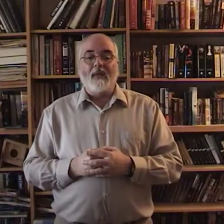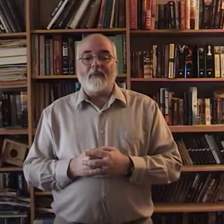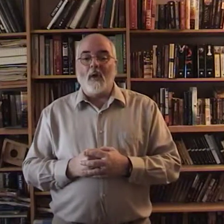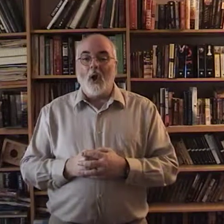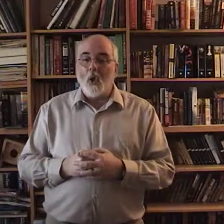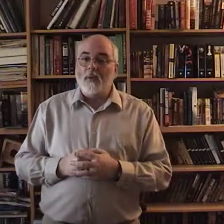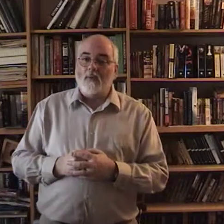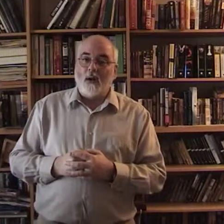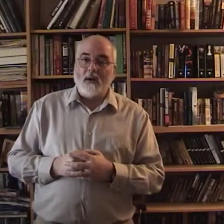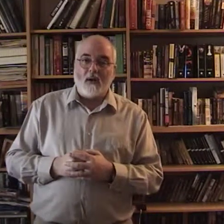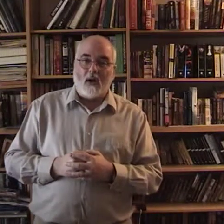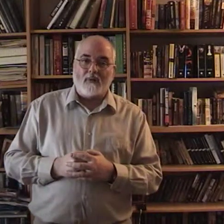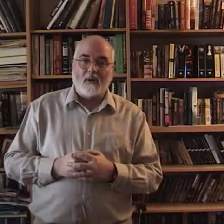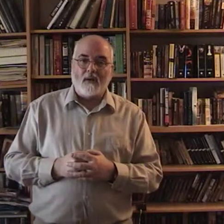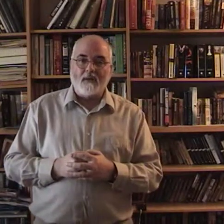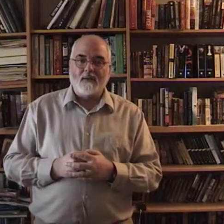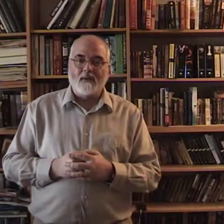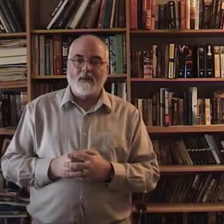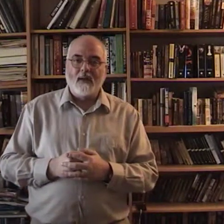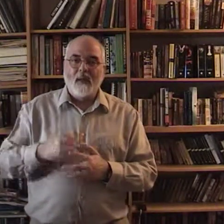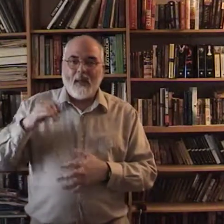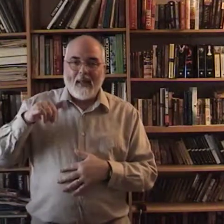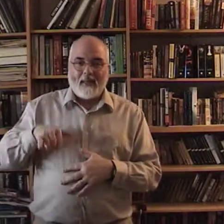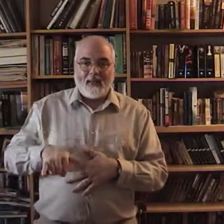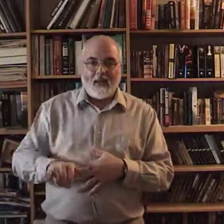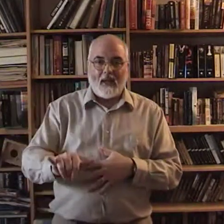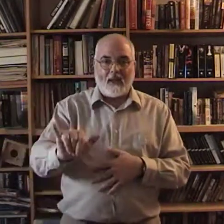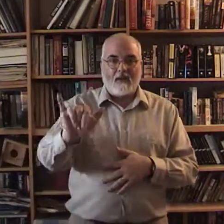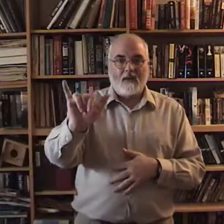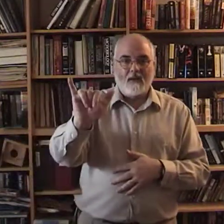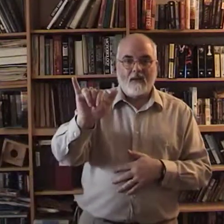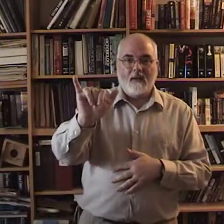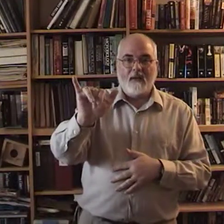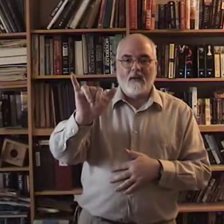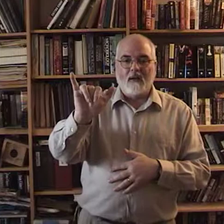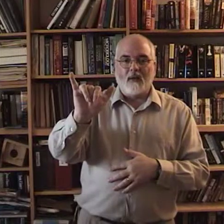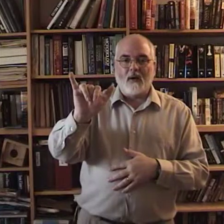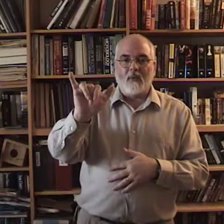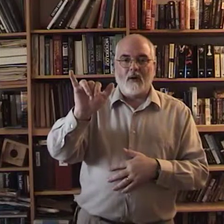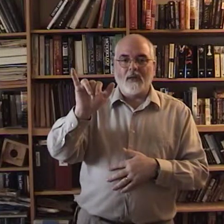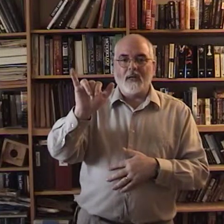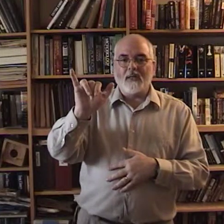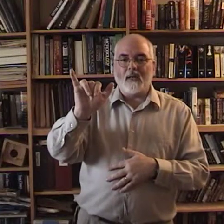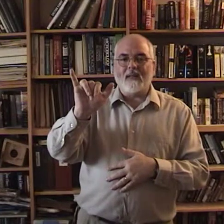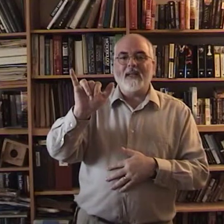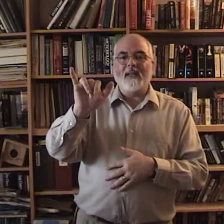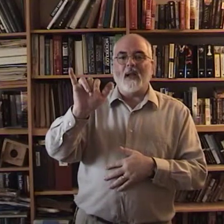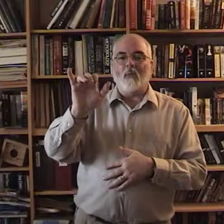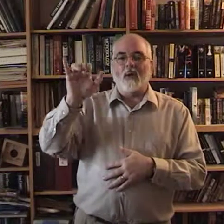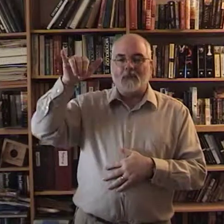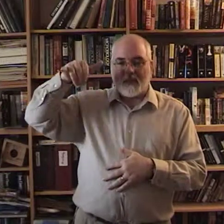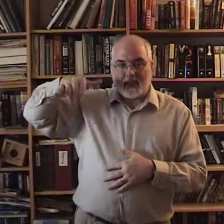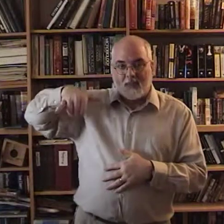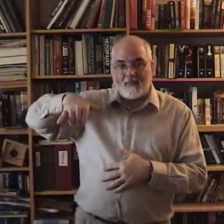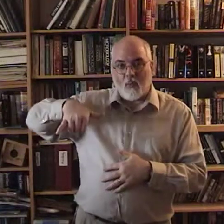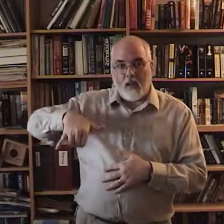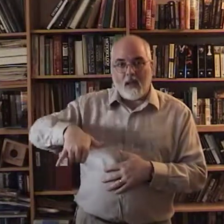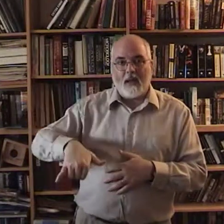Yet the hope of what he offered, yet, all right, we already did yet once, but it's kind of a Y hand